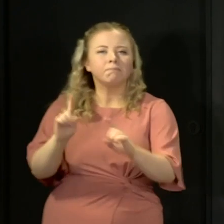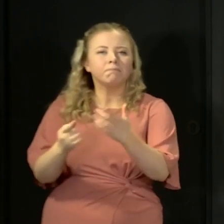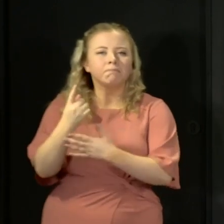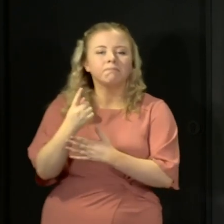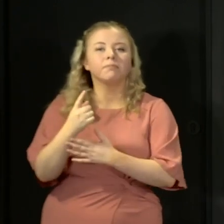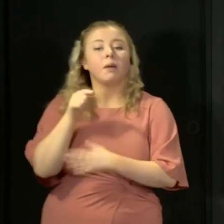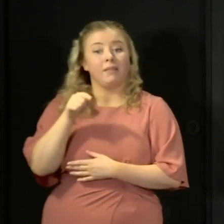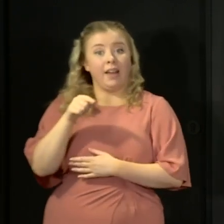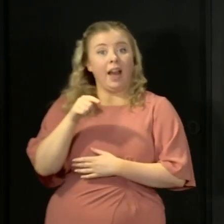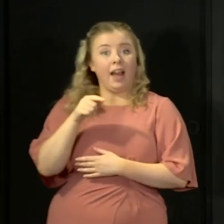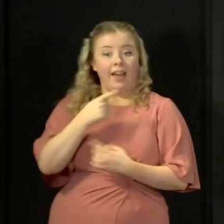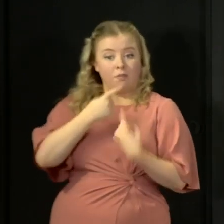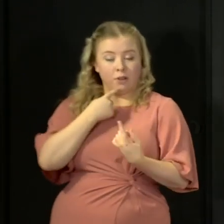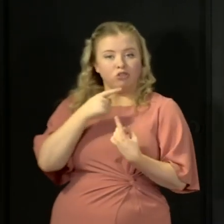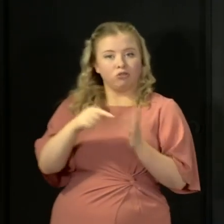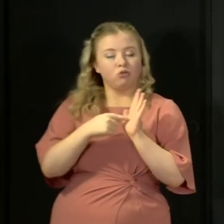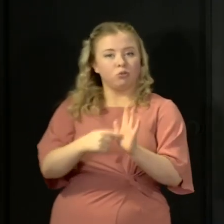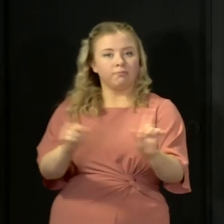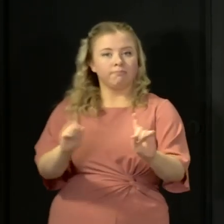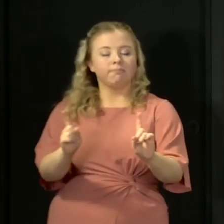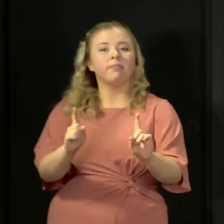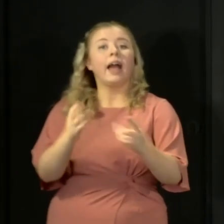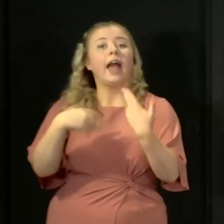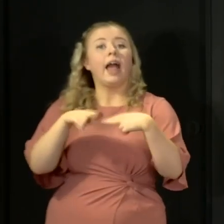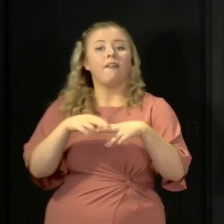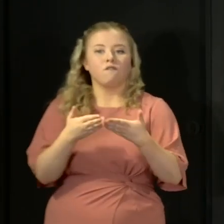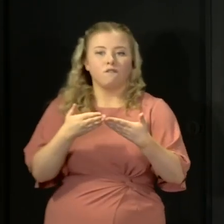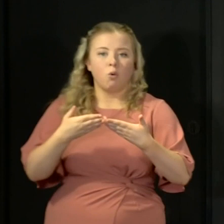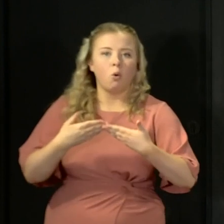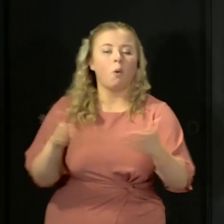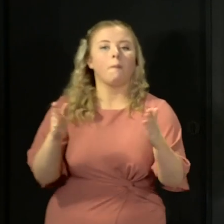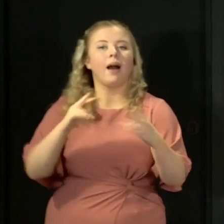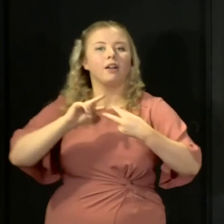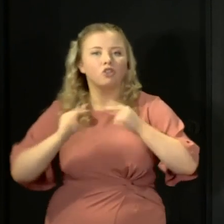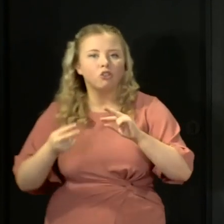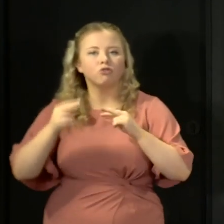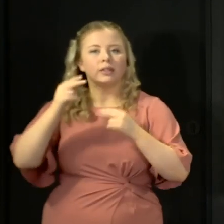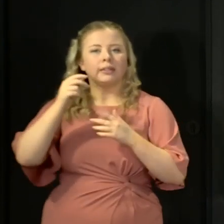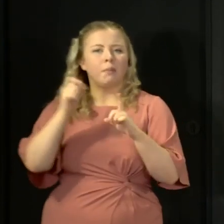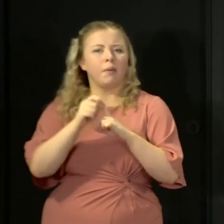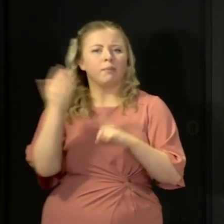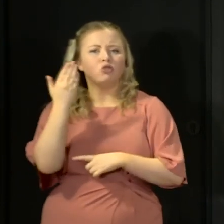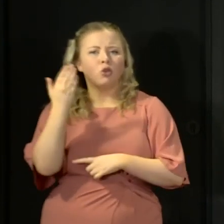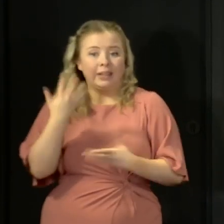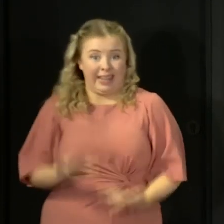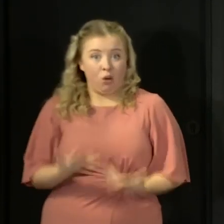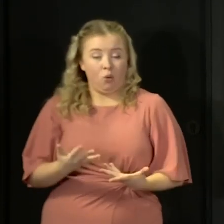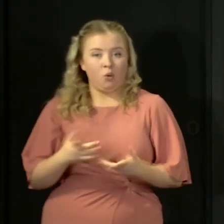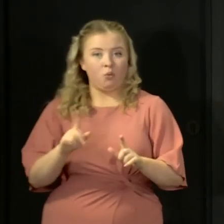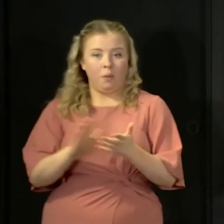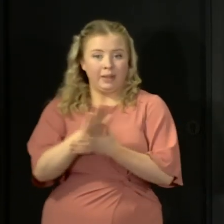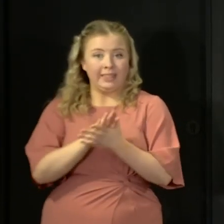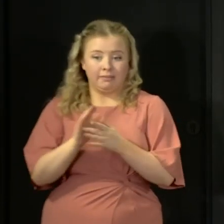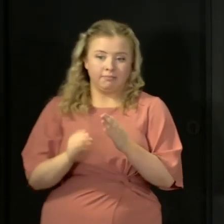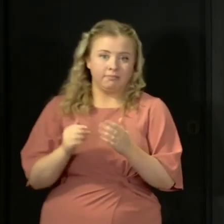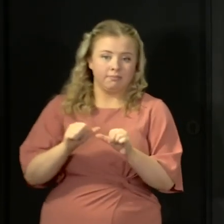chart suggests that if we were to fully reopen nurseries and primary schools now, the most likely scenario would be a resurgence